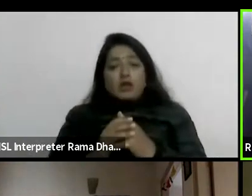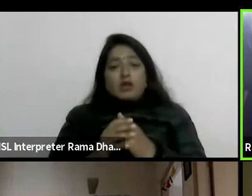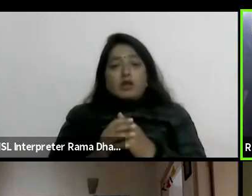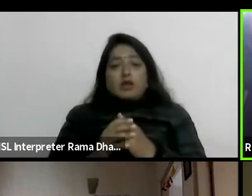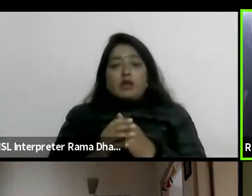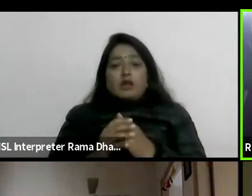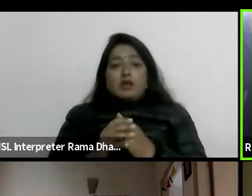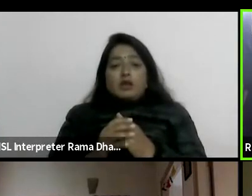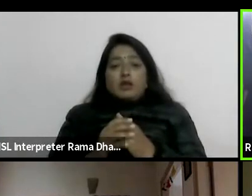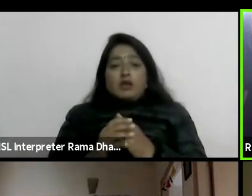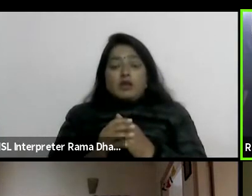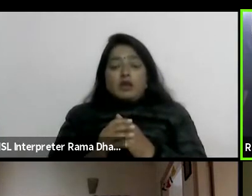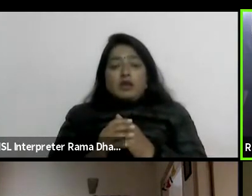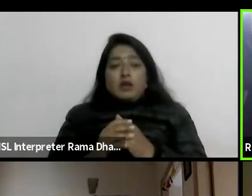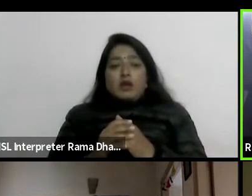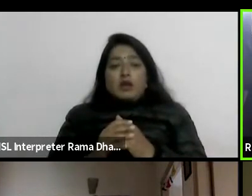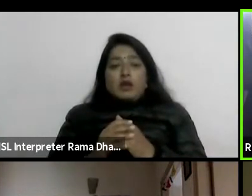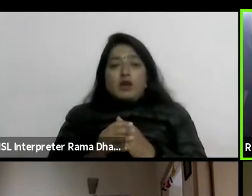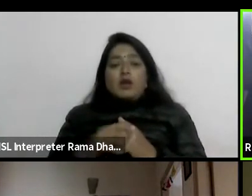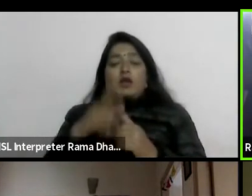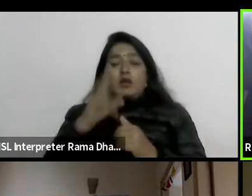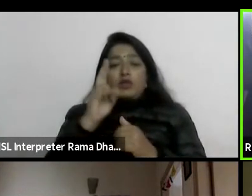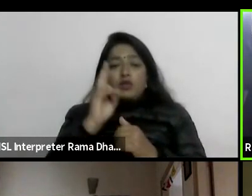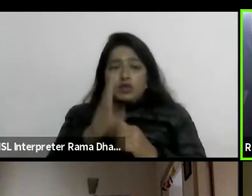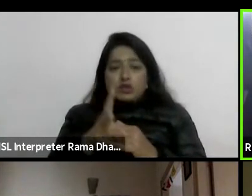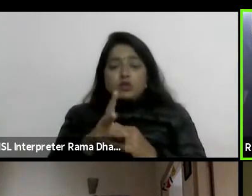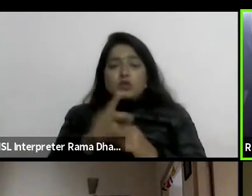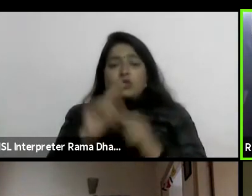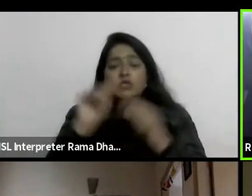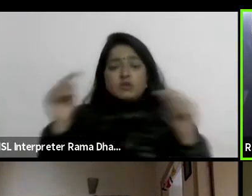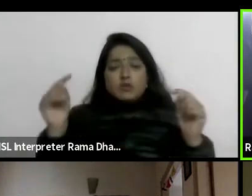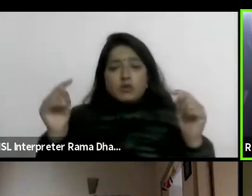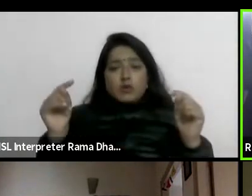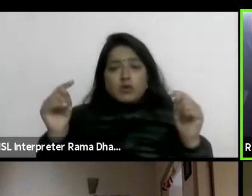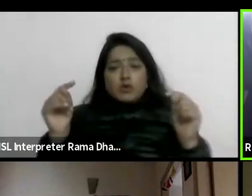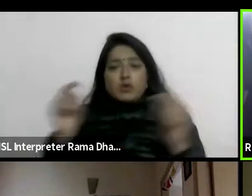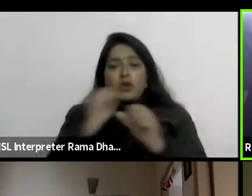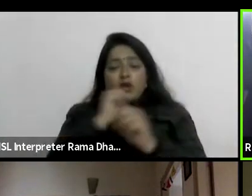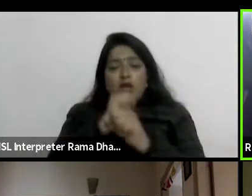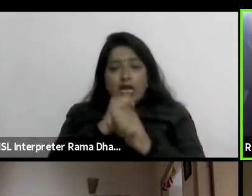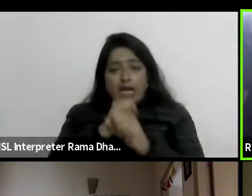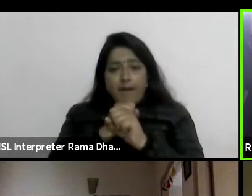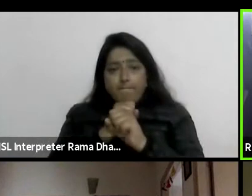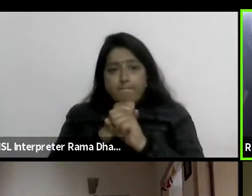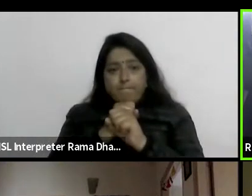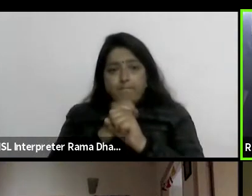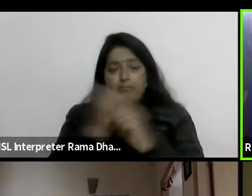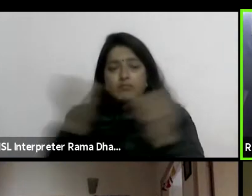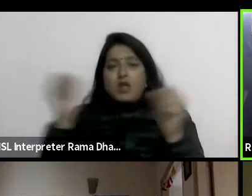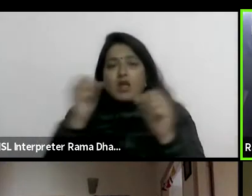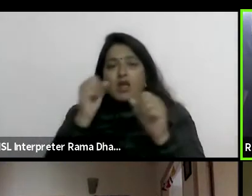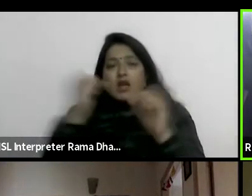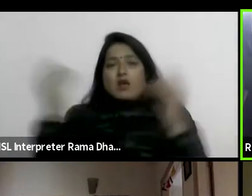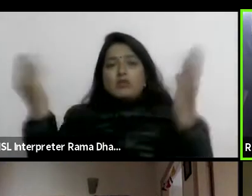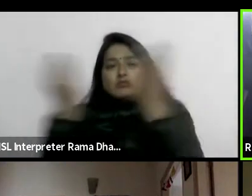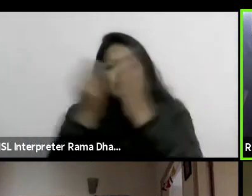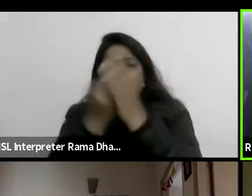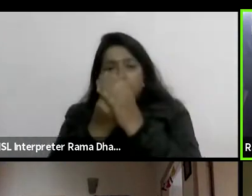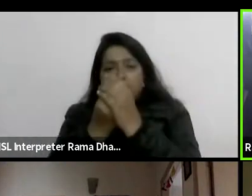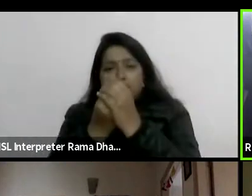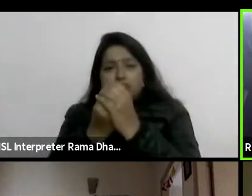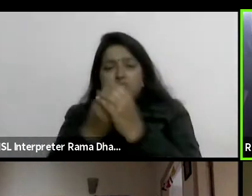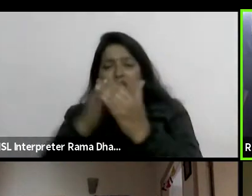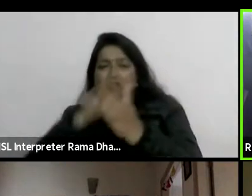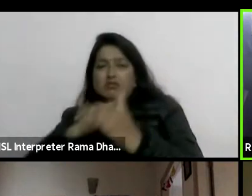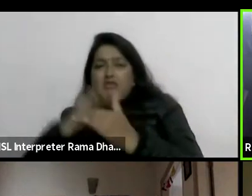And I think that kind of working together or tolerance or whatever, we